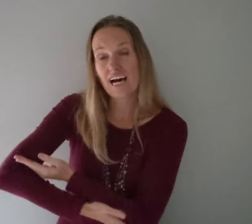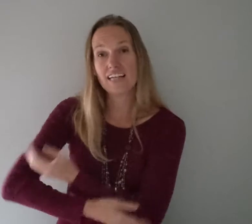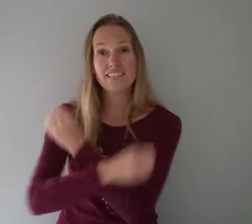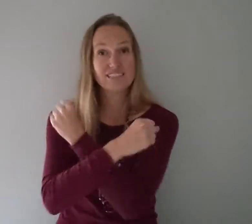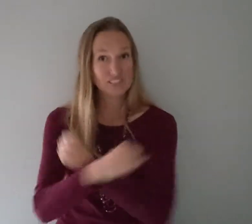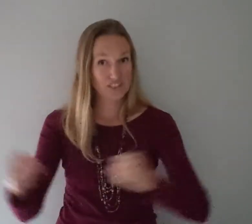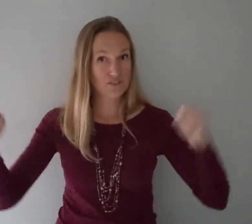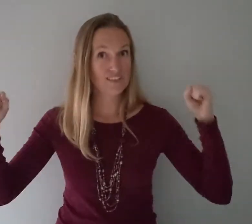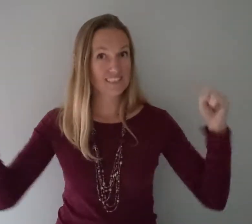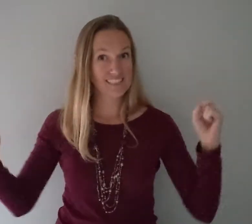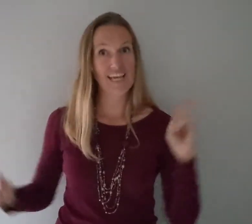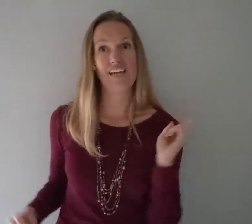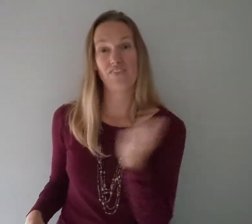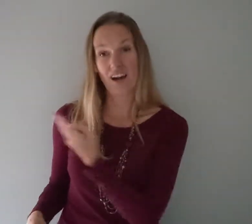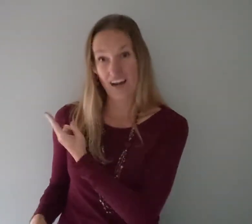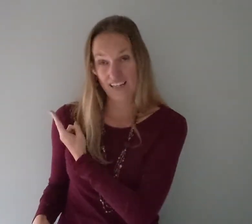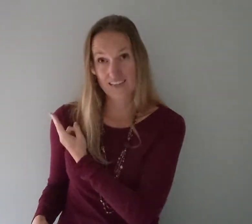son to save us.